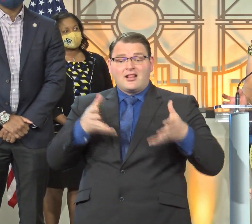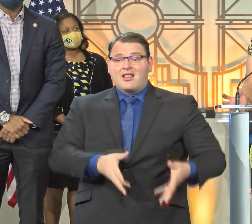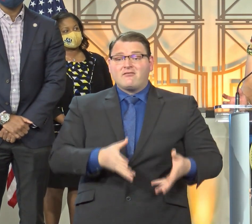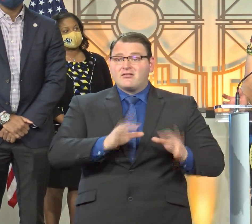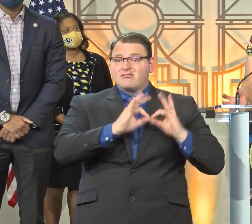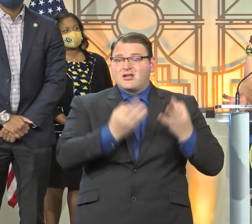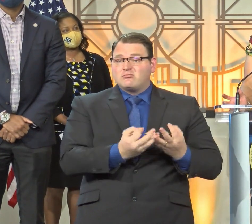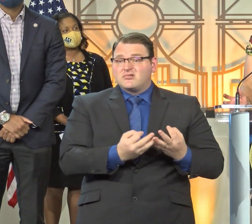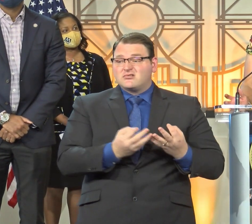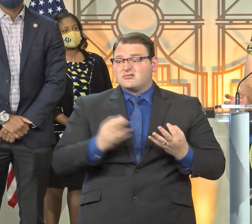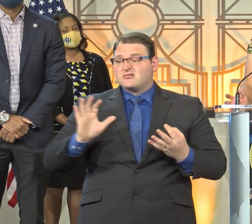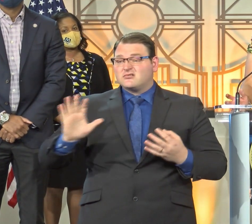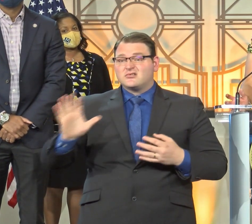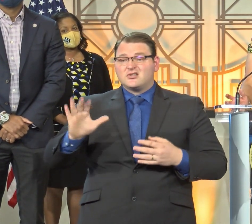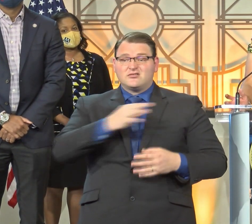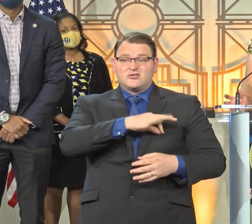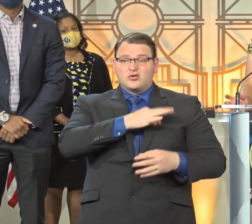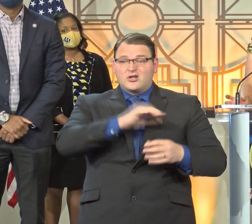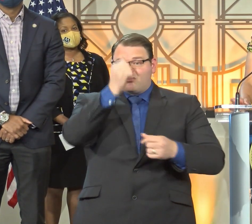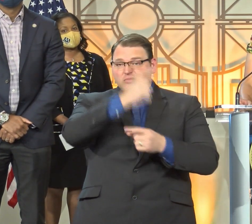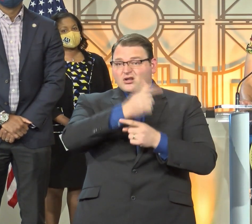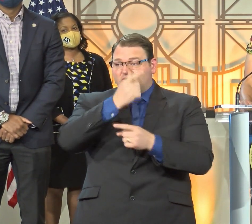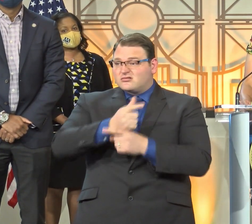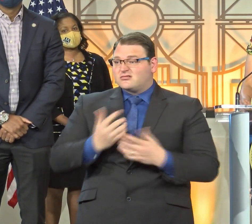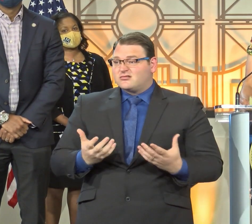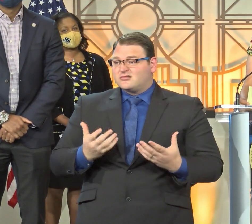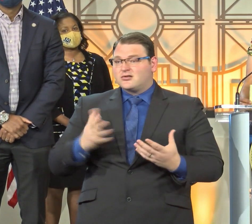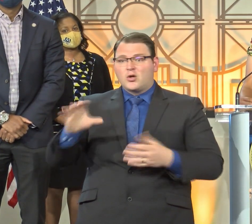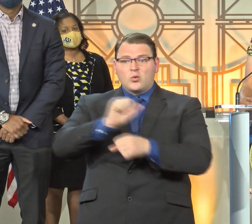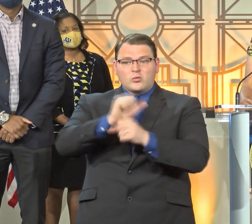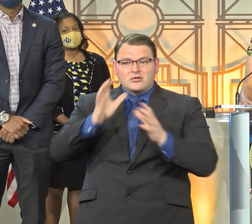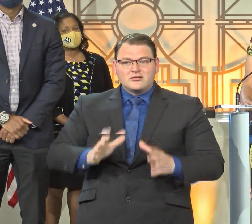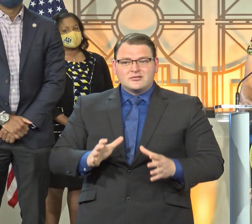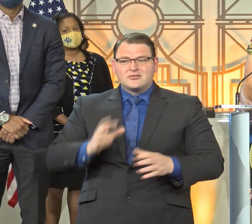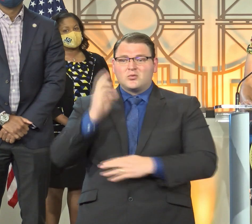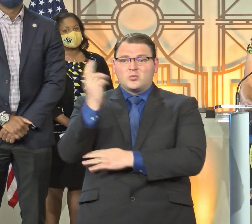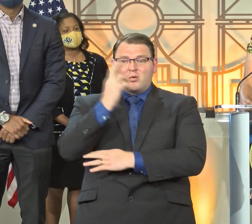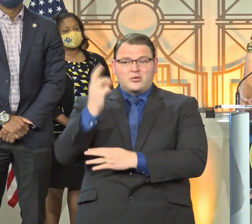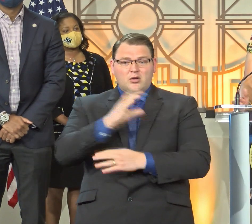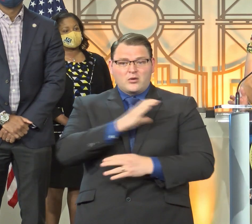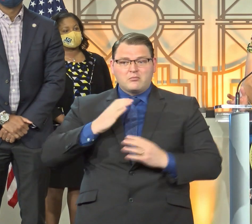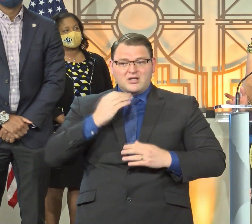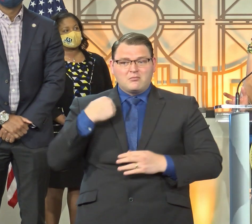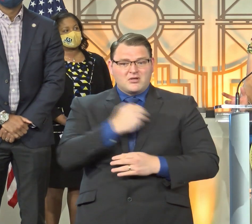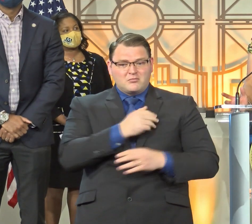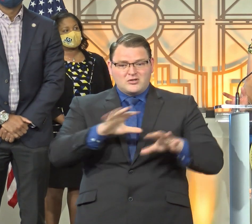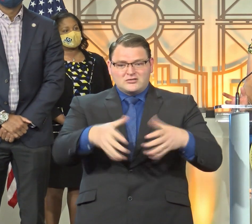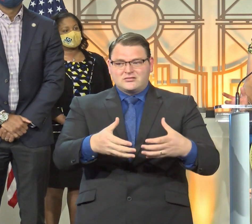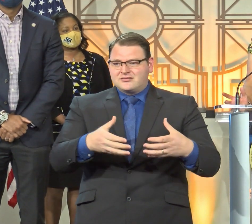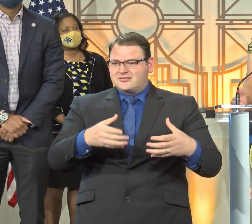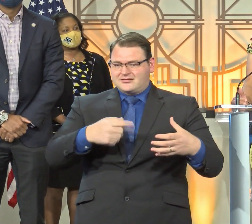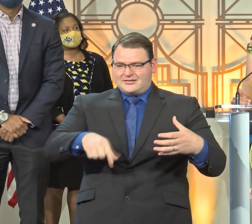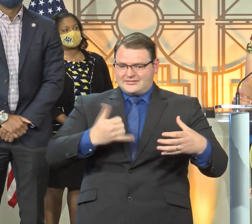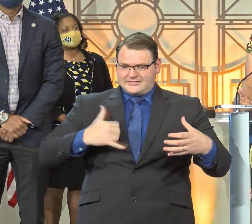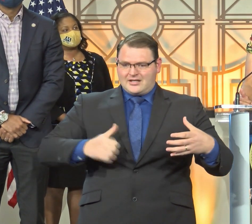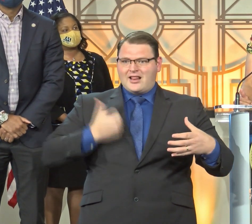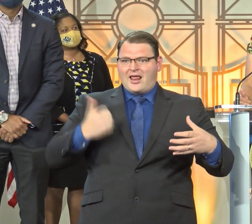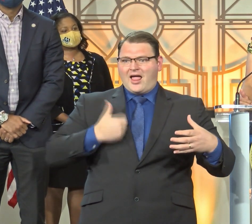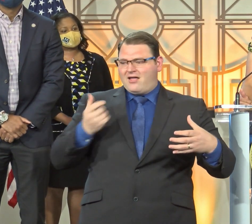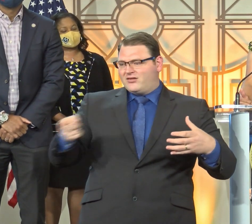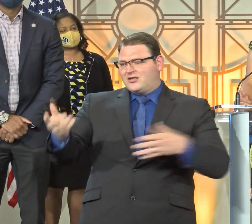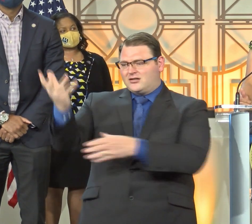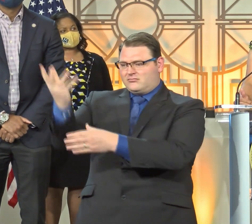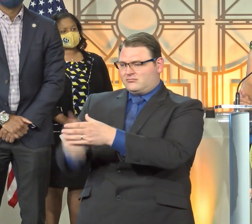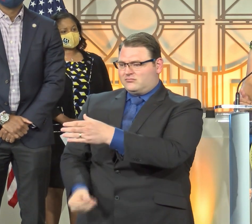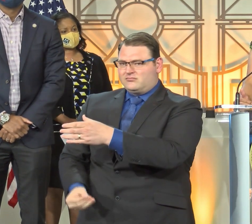rodeo committee members, just hundreds of people that knew him. And to me, it's just